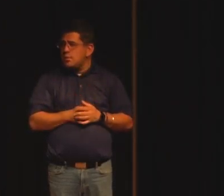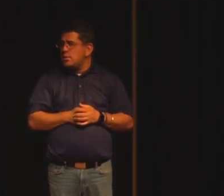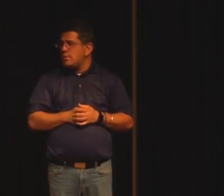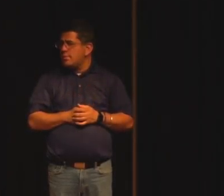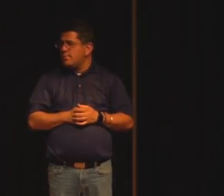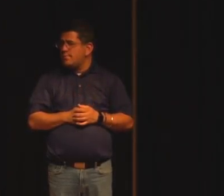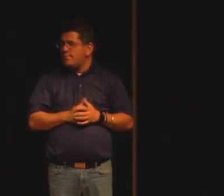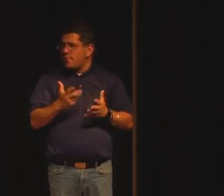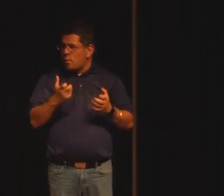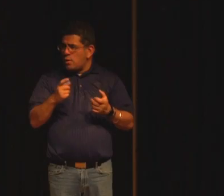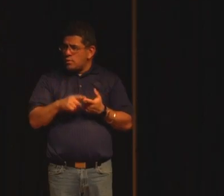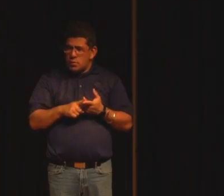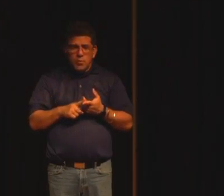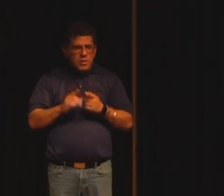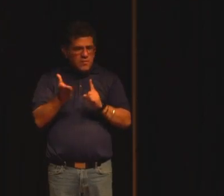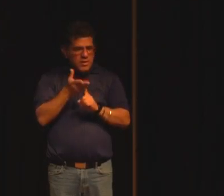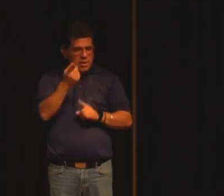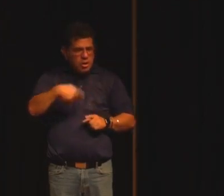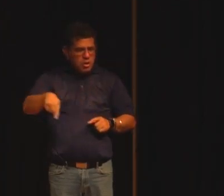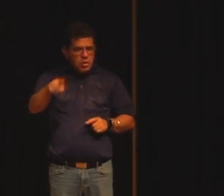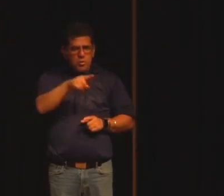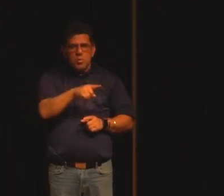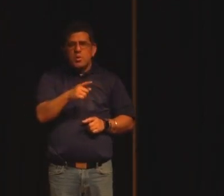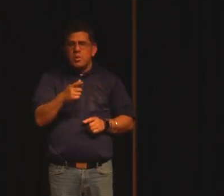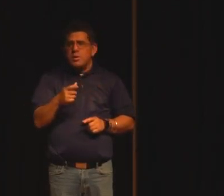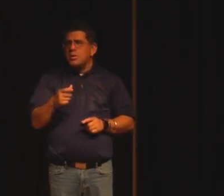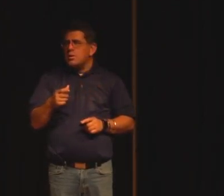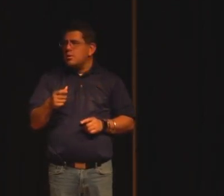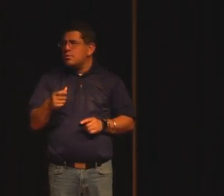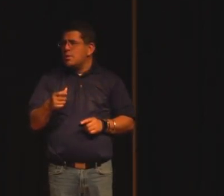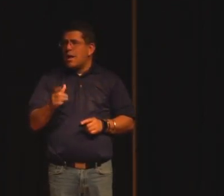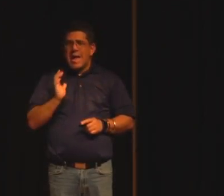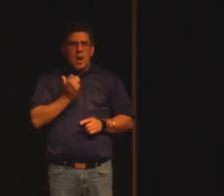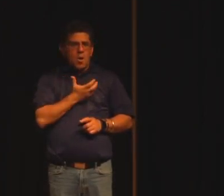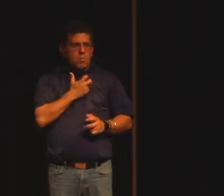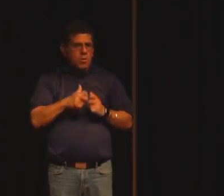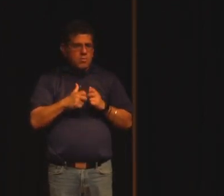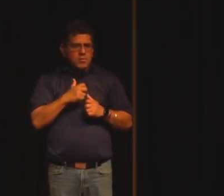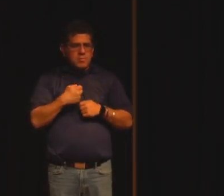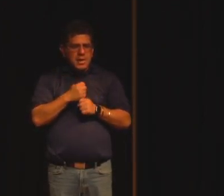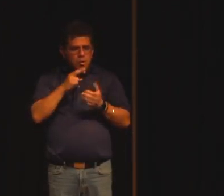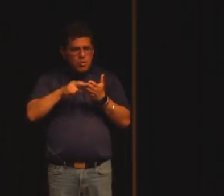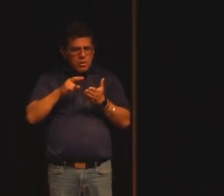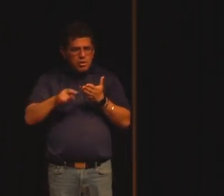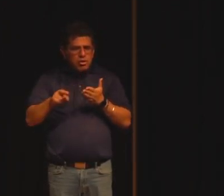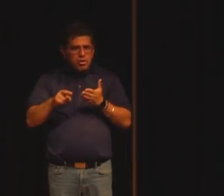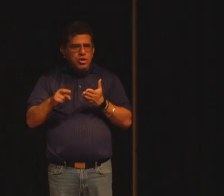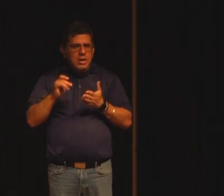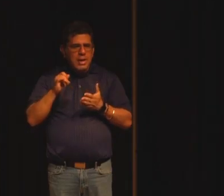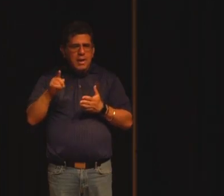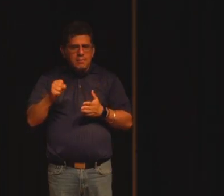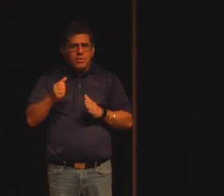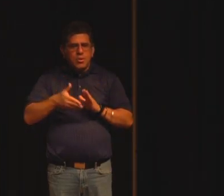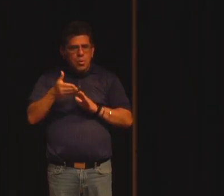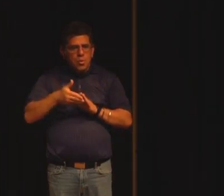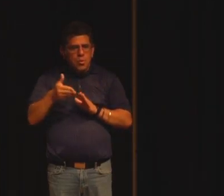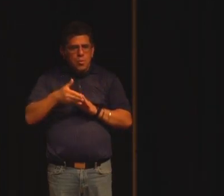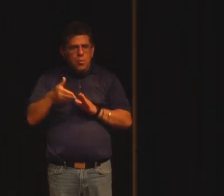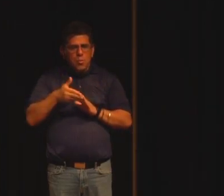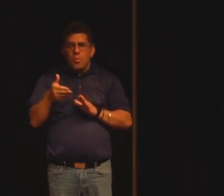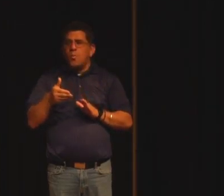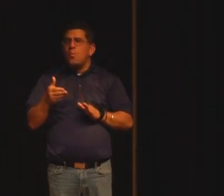but I want to convince you that hard problems are what make research labs go.